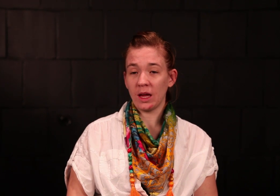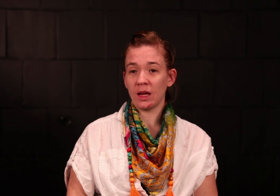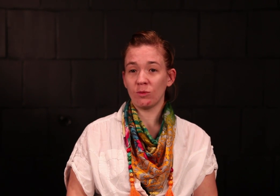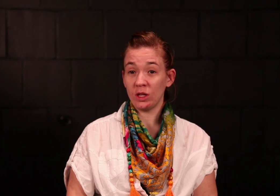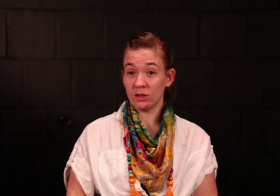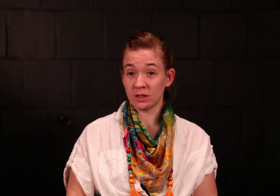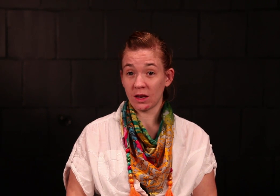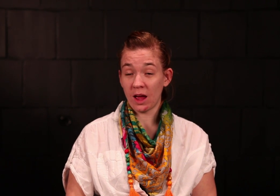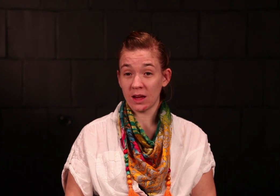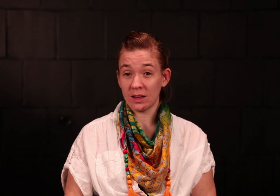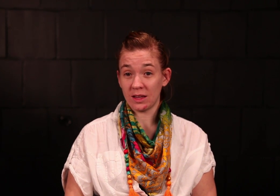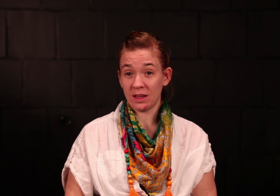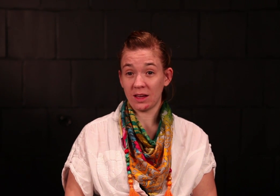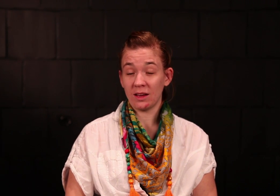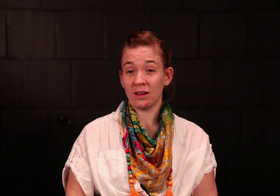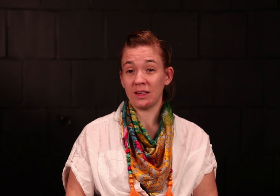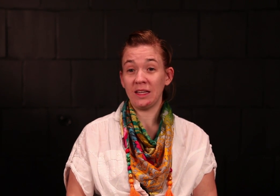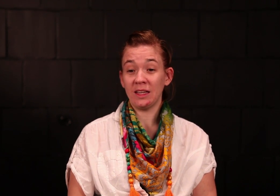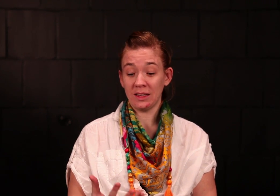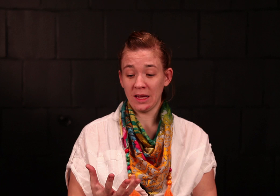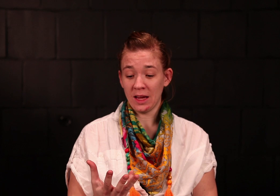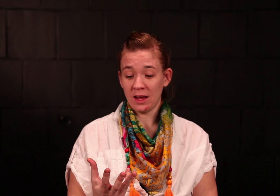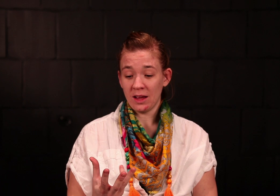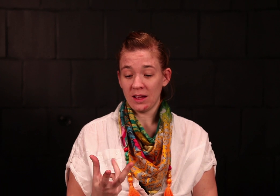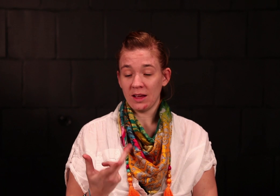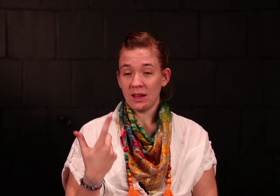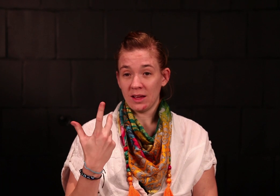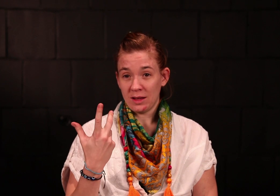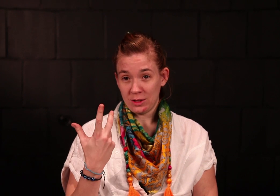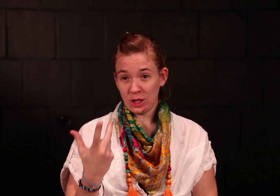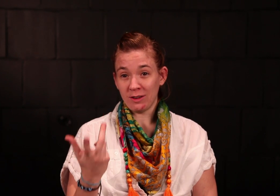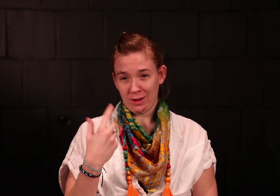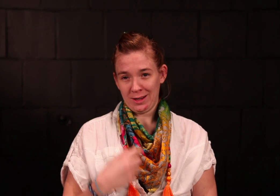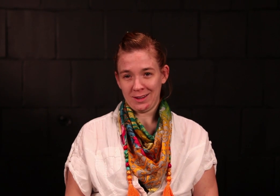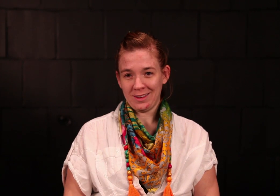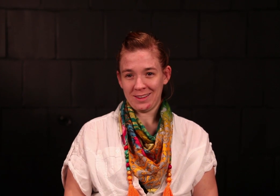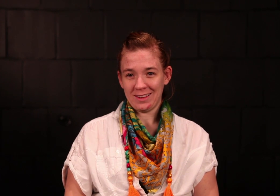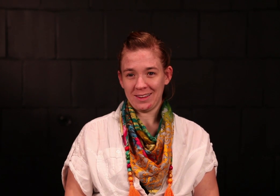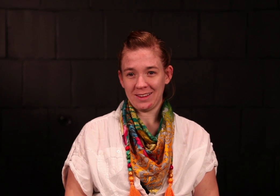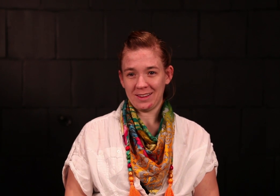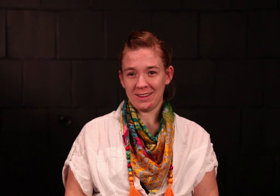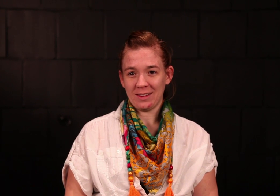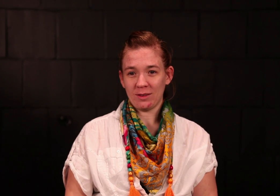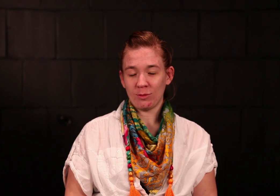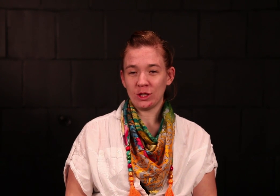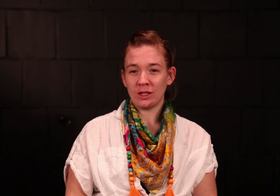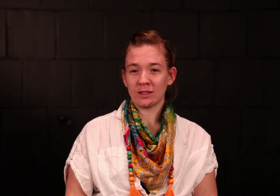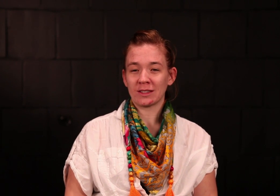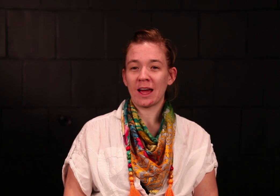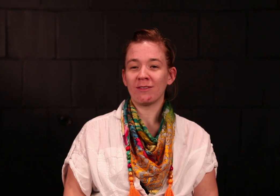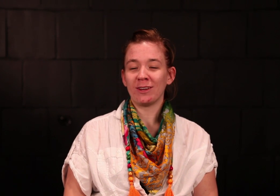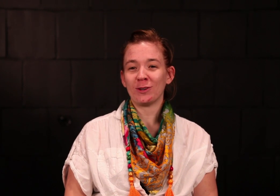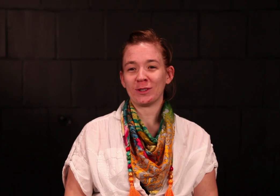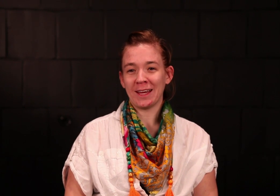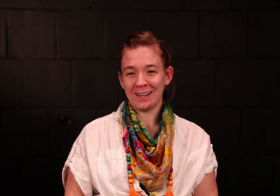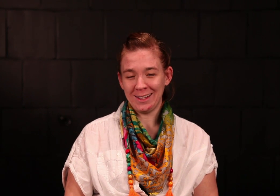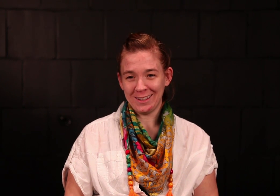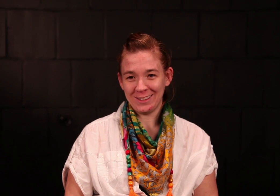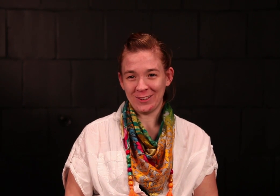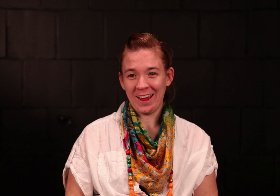And we used to like eating chicken feet, which there's kind of a little technique that you have